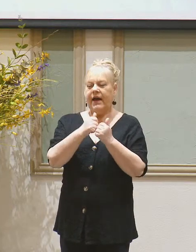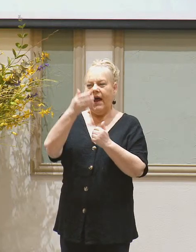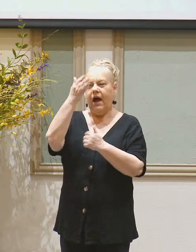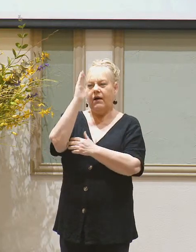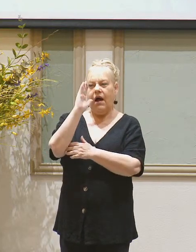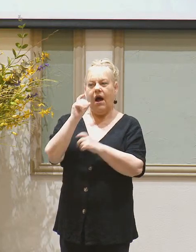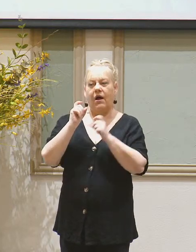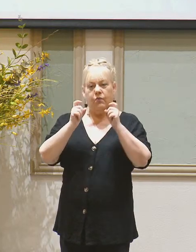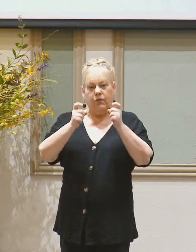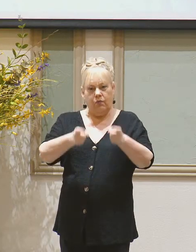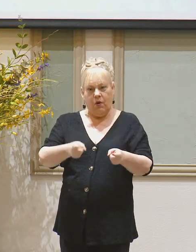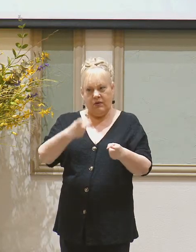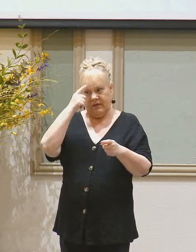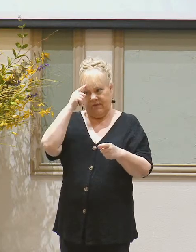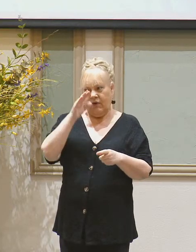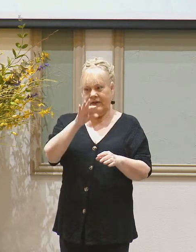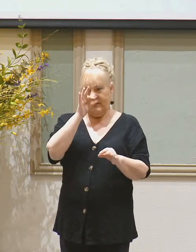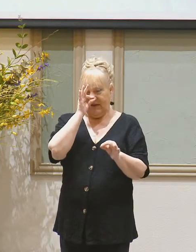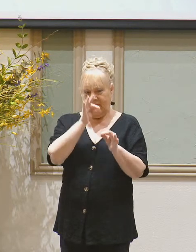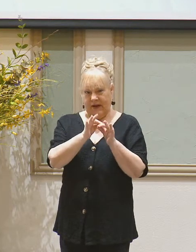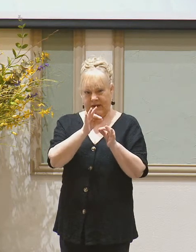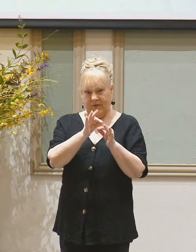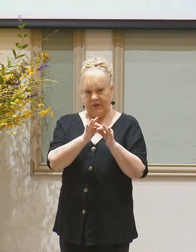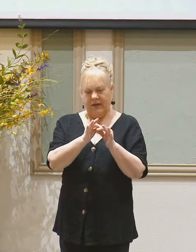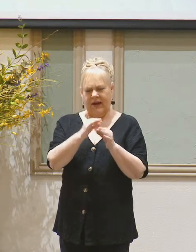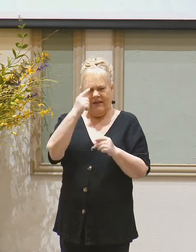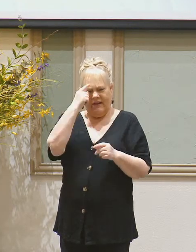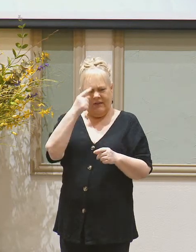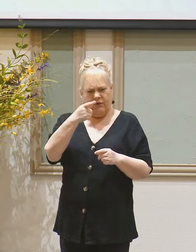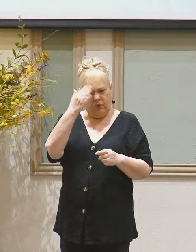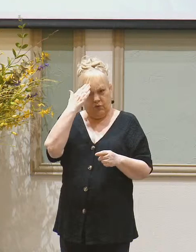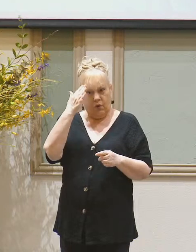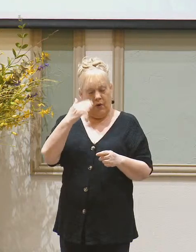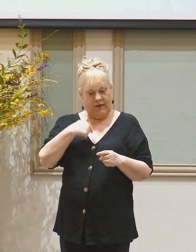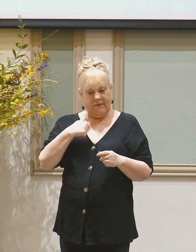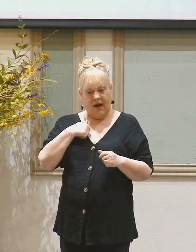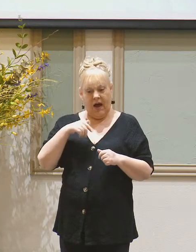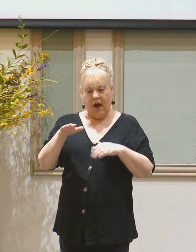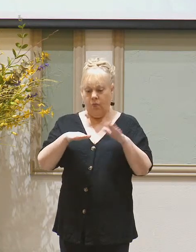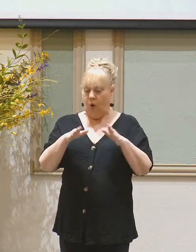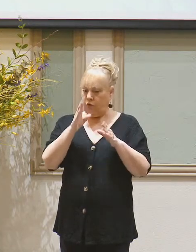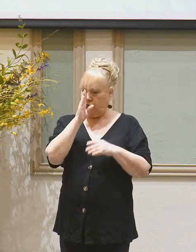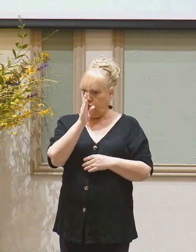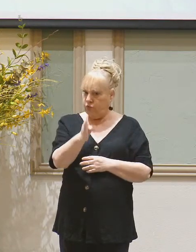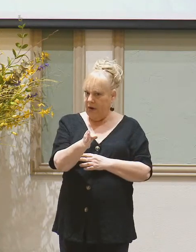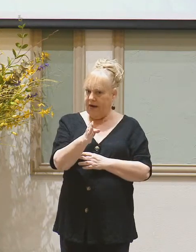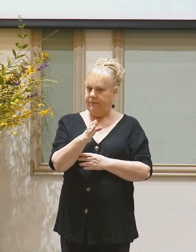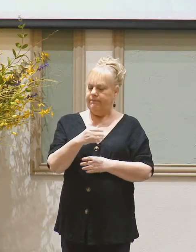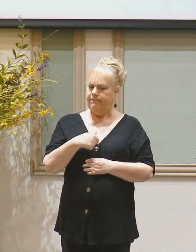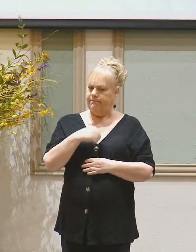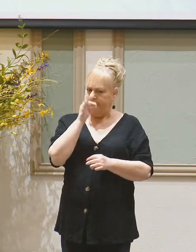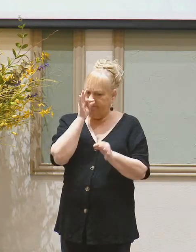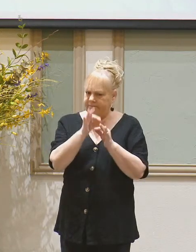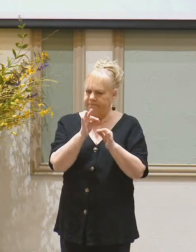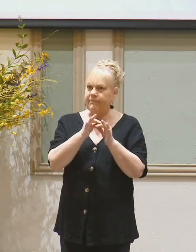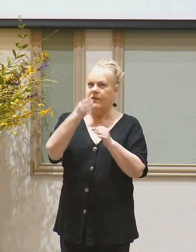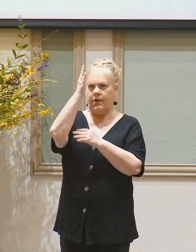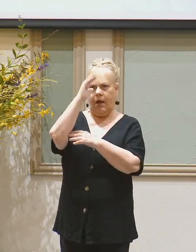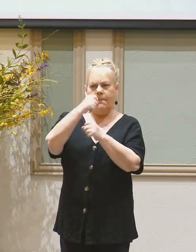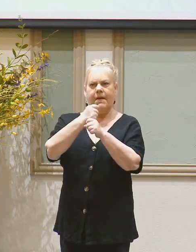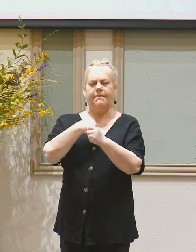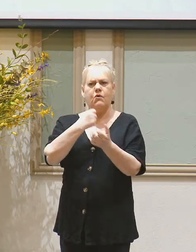God rewards him for his faithfulness. And they think, you know what? If I just walk the straight and narrow pathway, God's going to make me rich